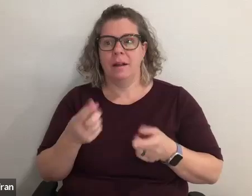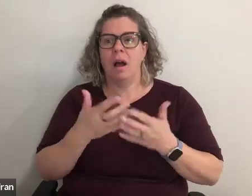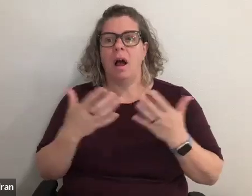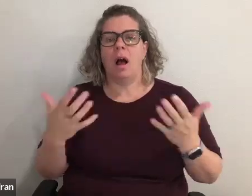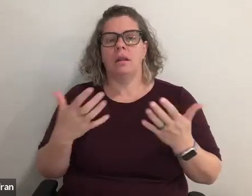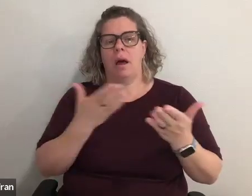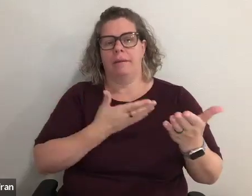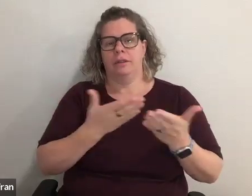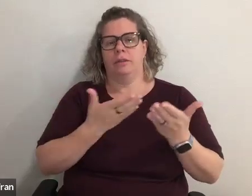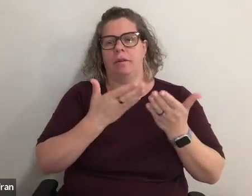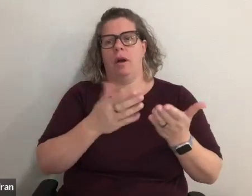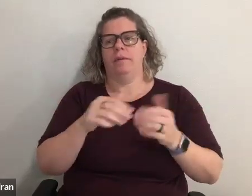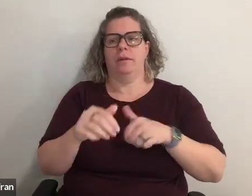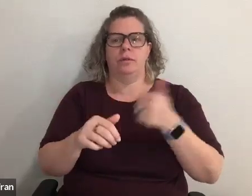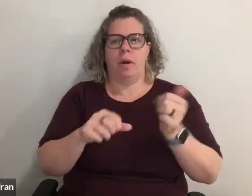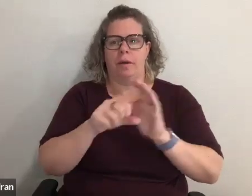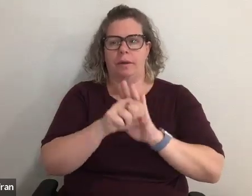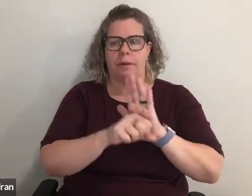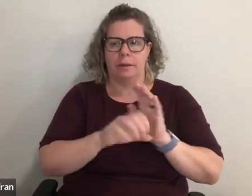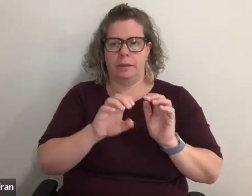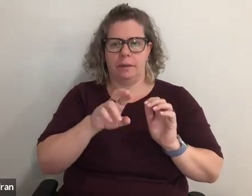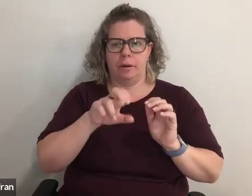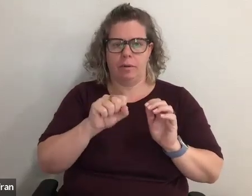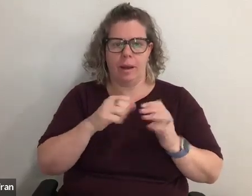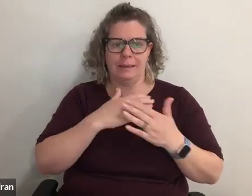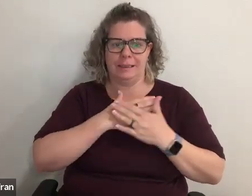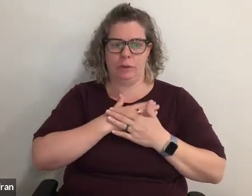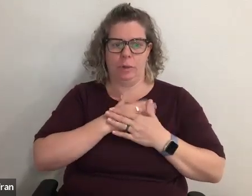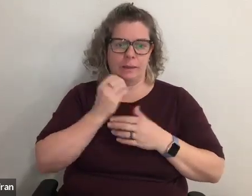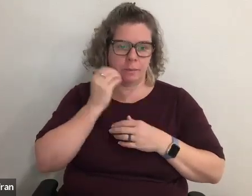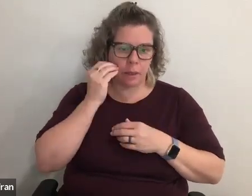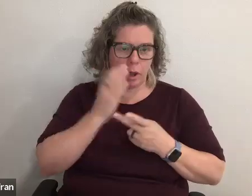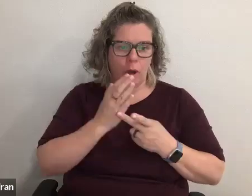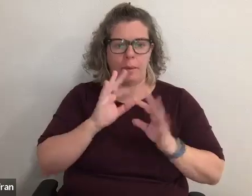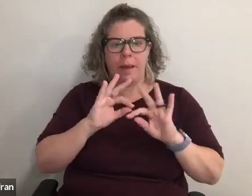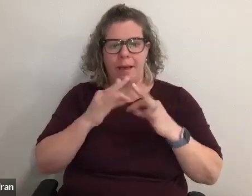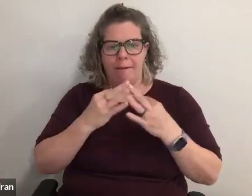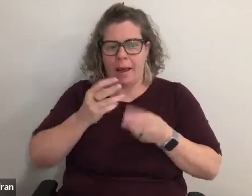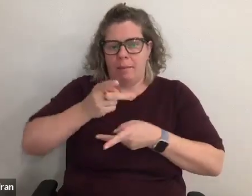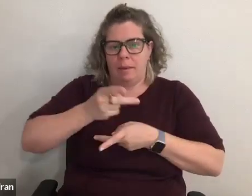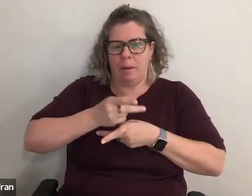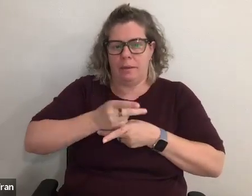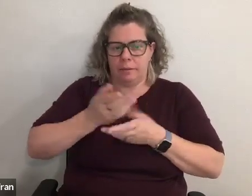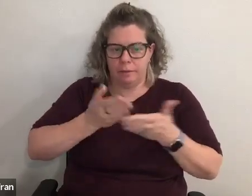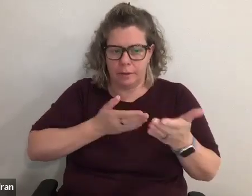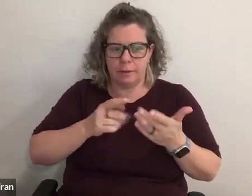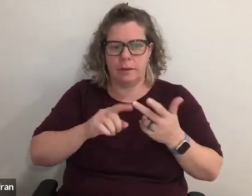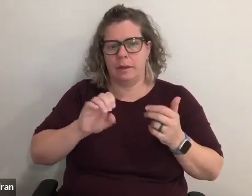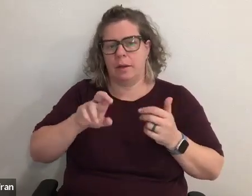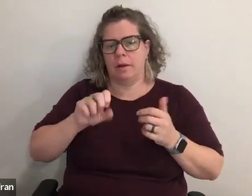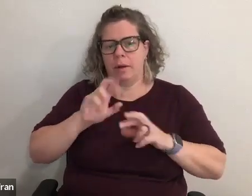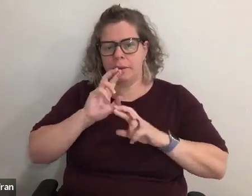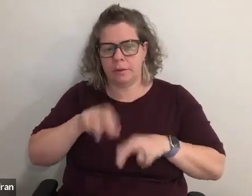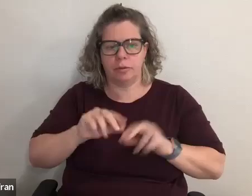other states, things like crisis respite homes, family preservation services, crisis response,